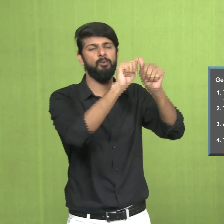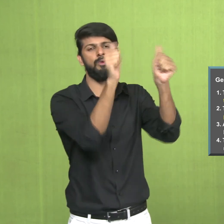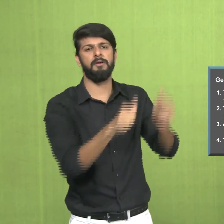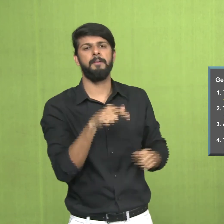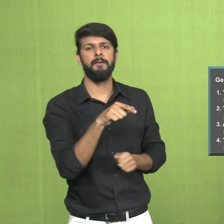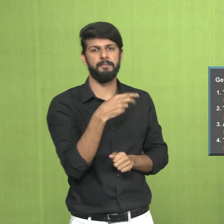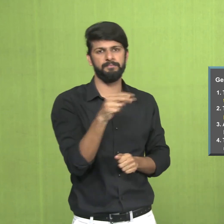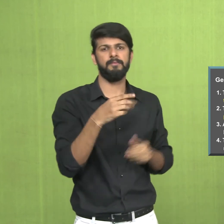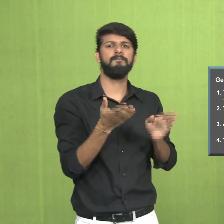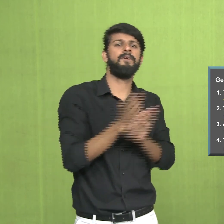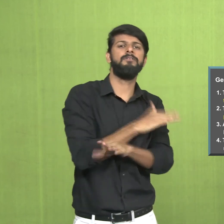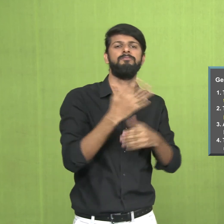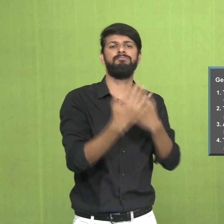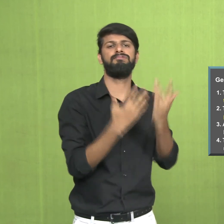hard and sturdy and ready.